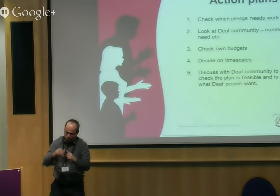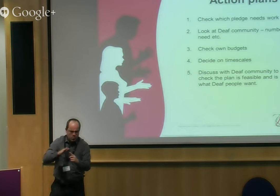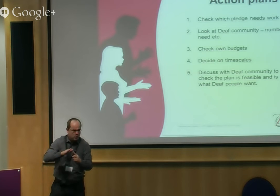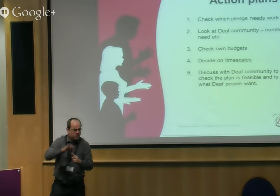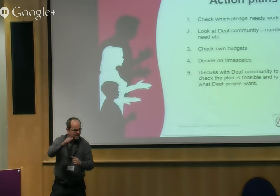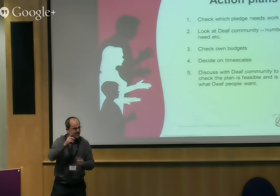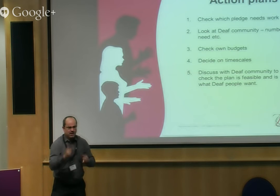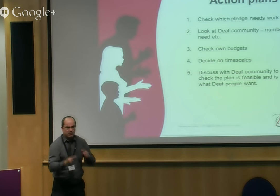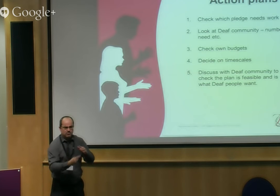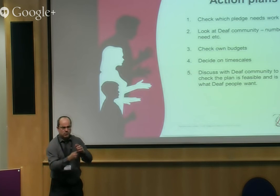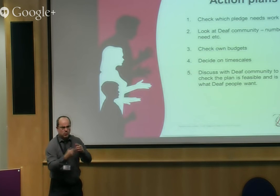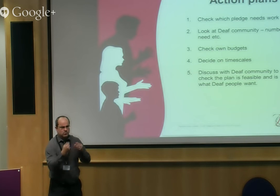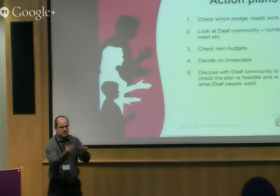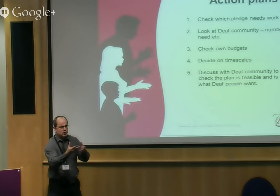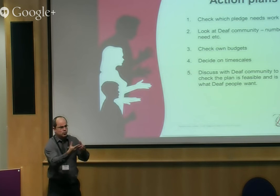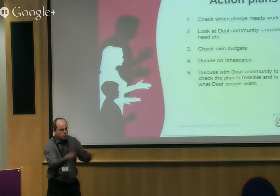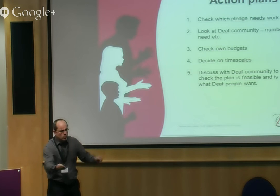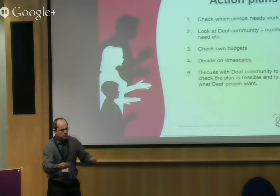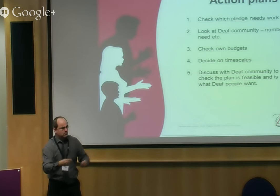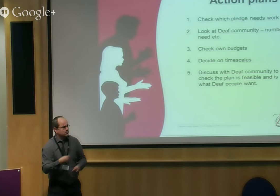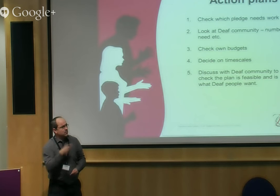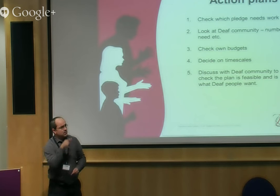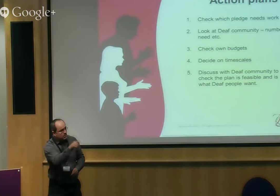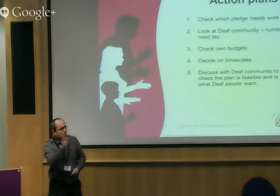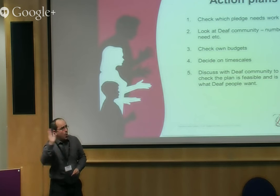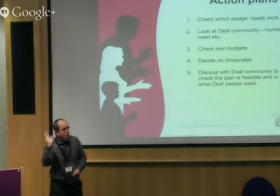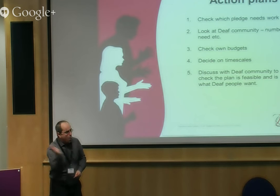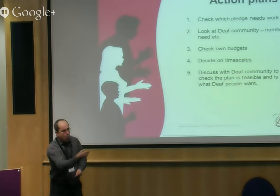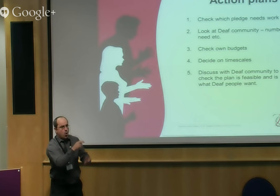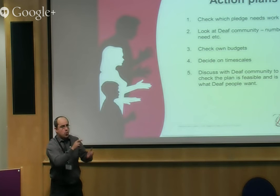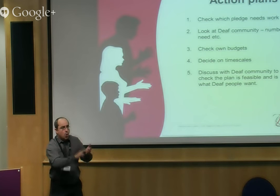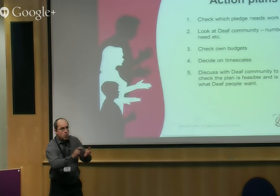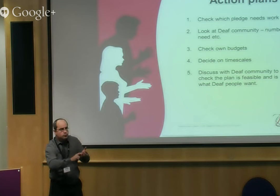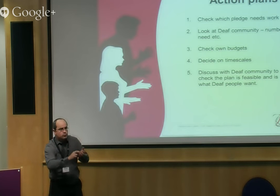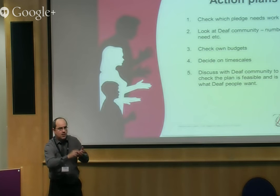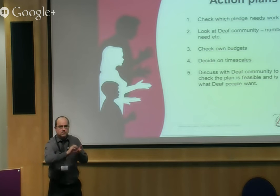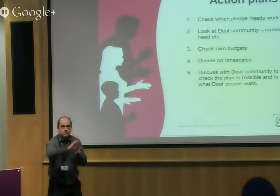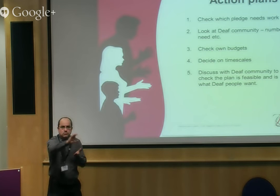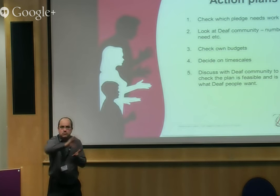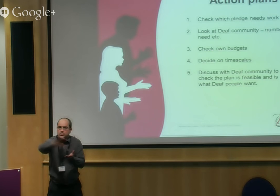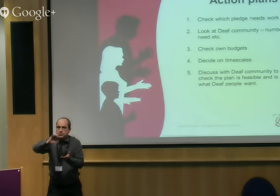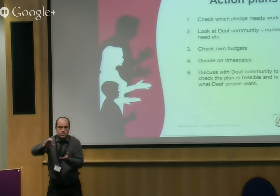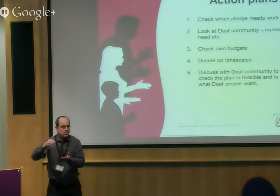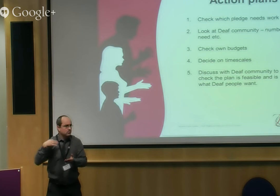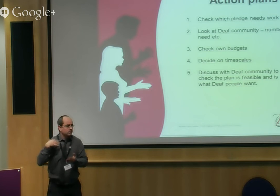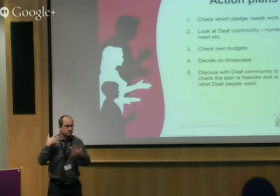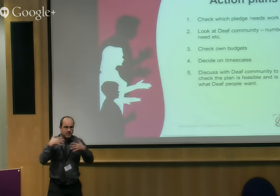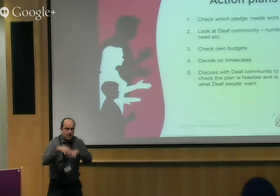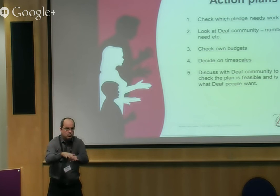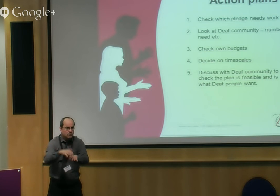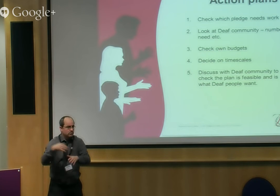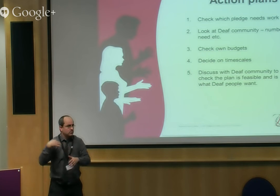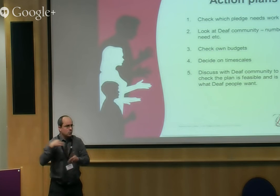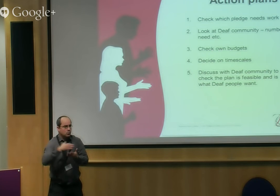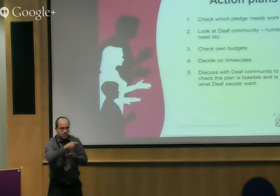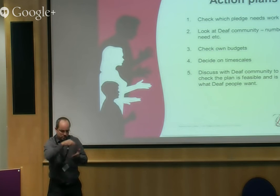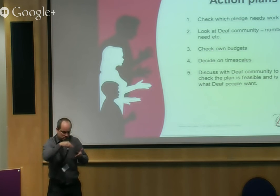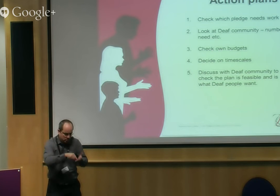to achieve that. So how we improve services in the future is important, and how we resolve it is in different ways. The council give contracts out